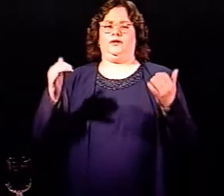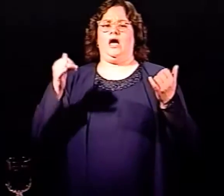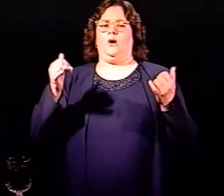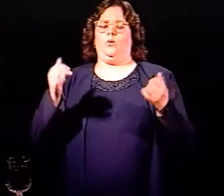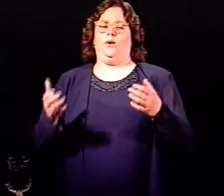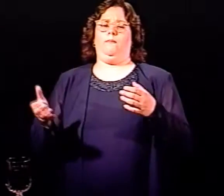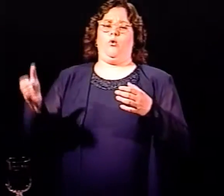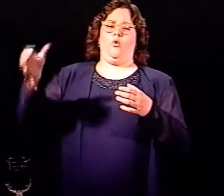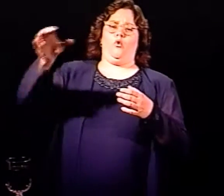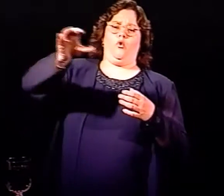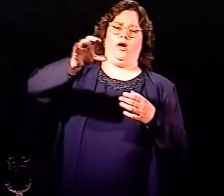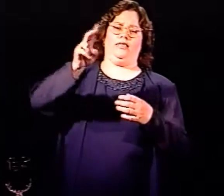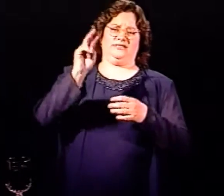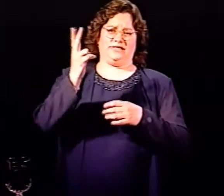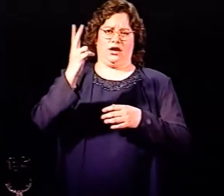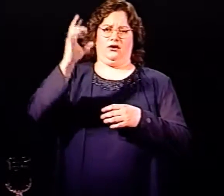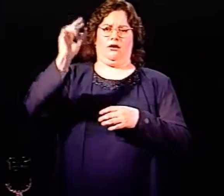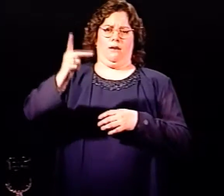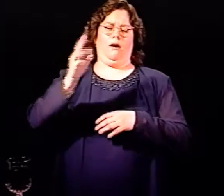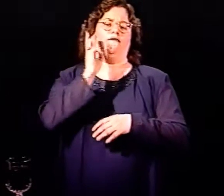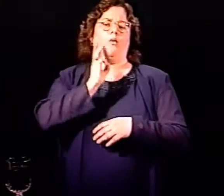Pour the second cup of wine.